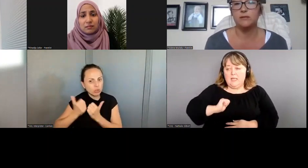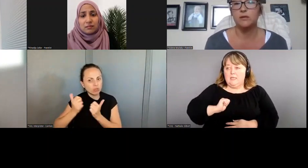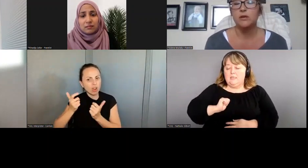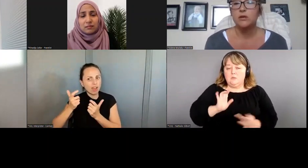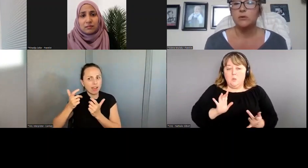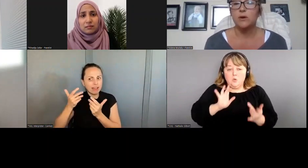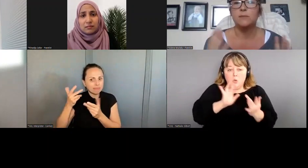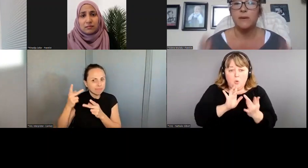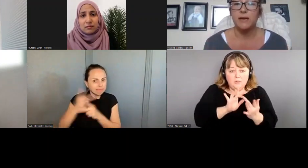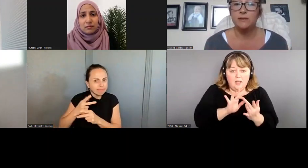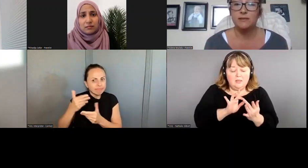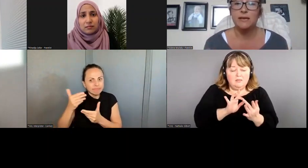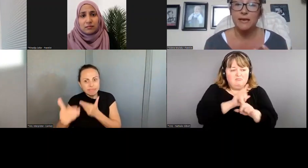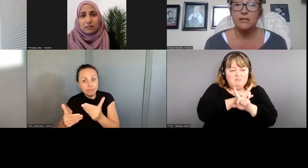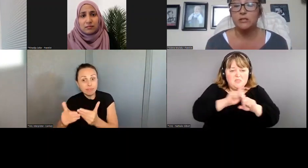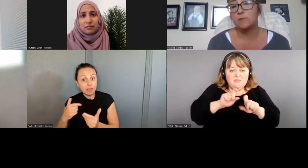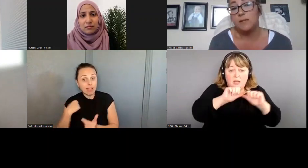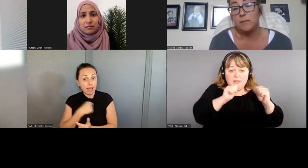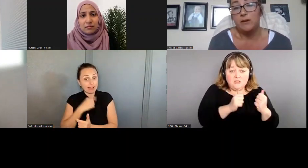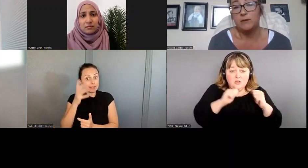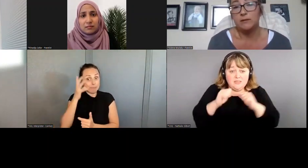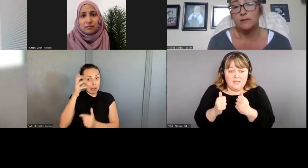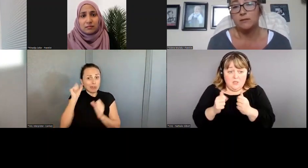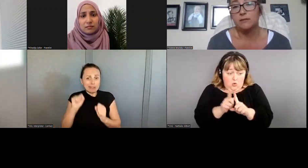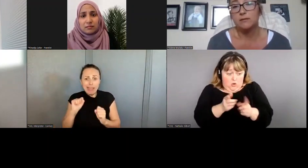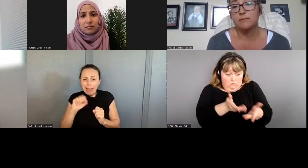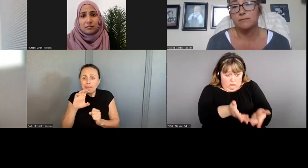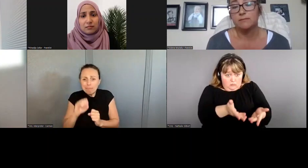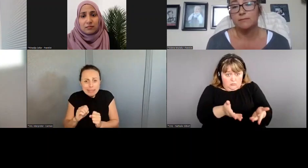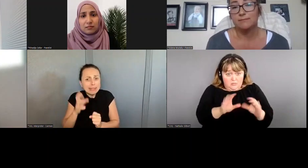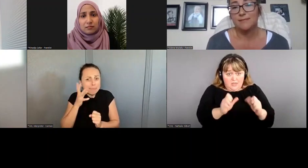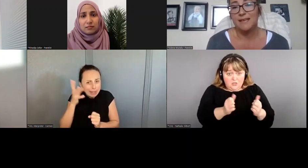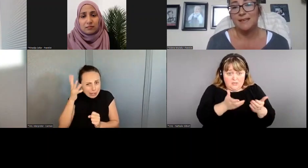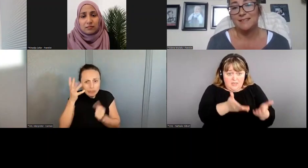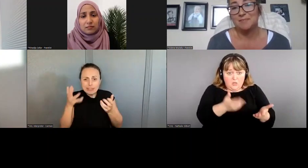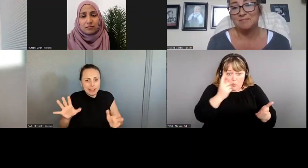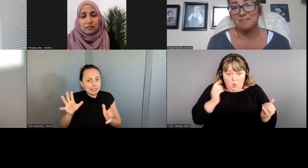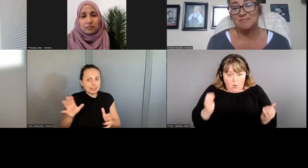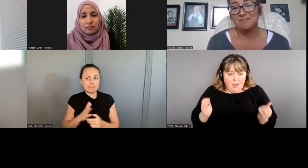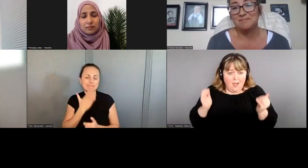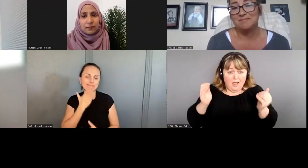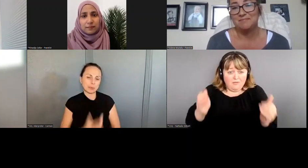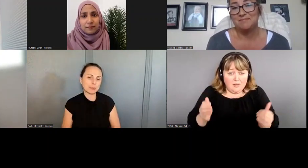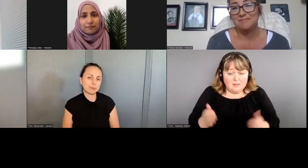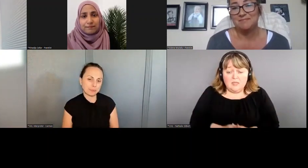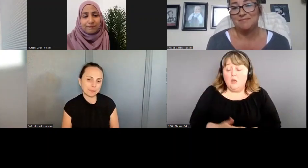different things. So us parents can just be parents. Thanks.